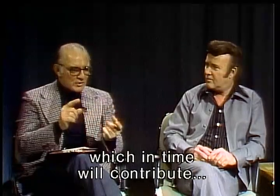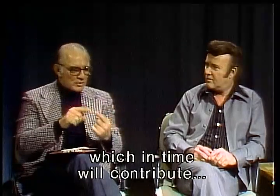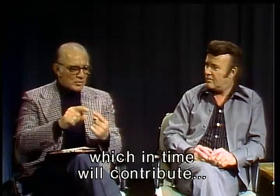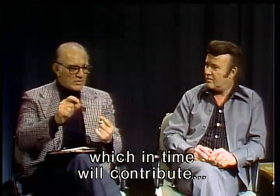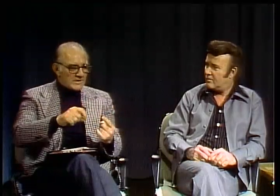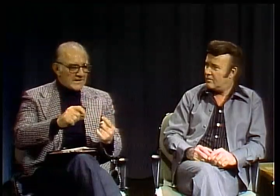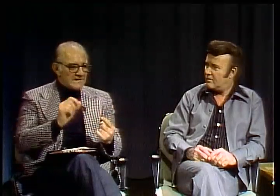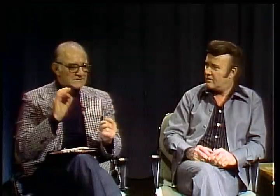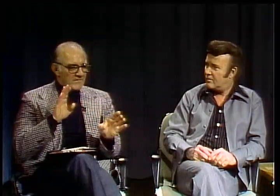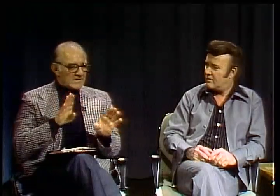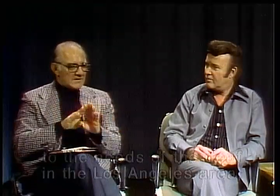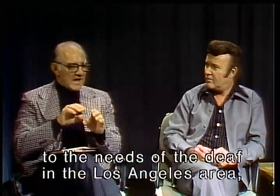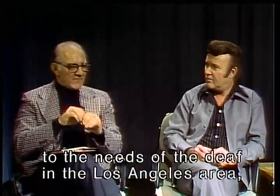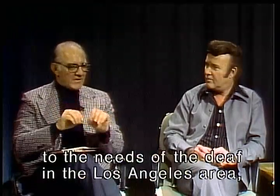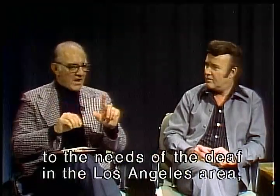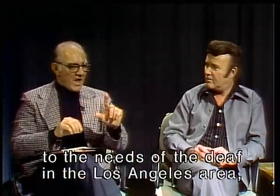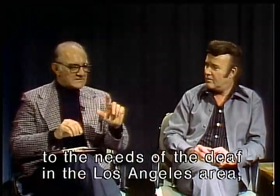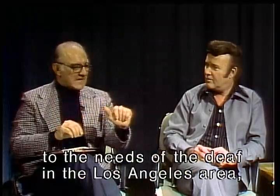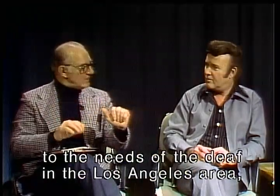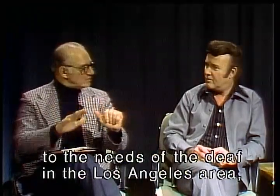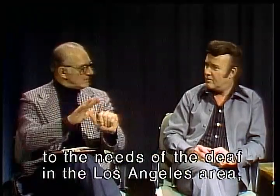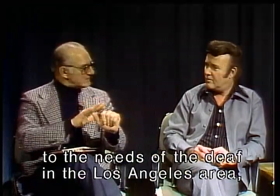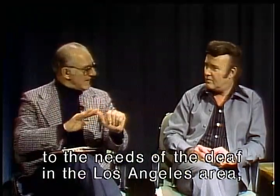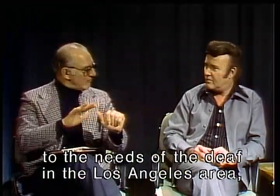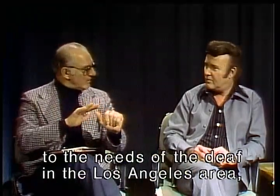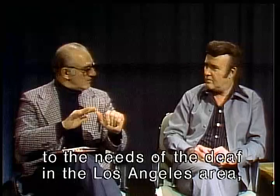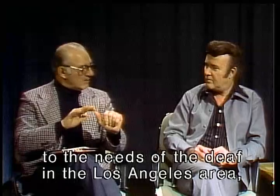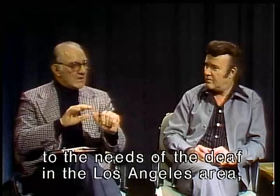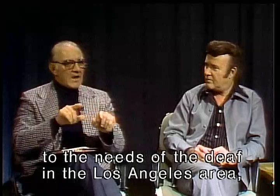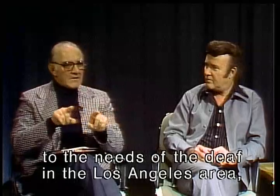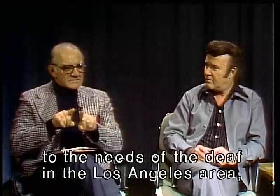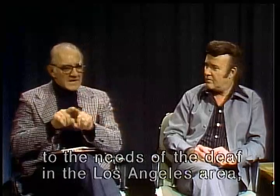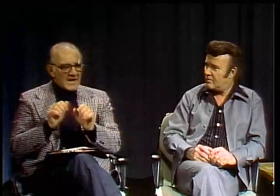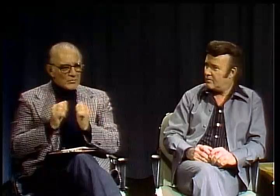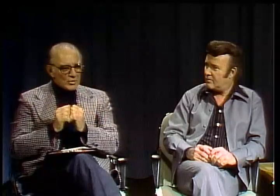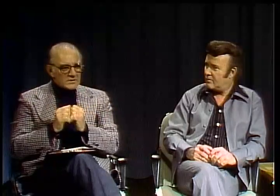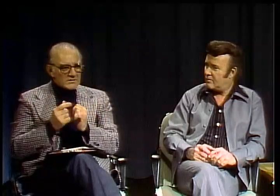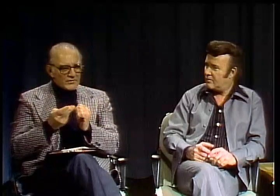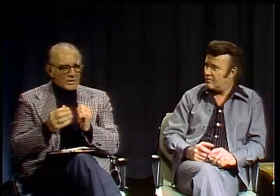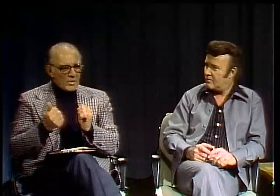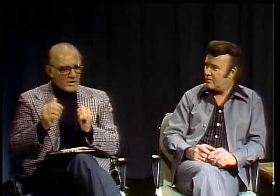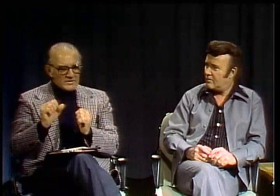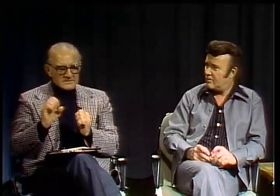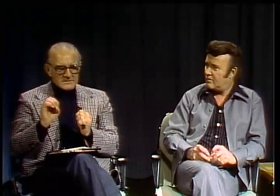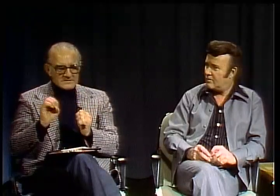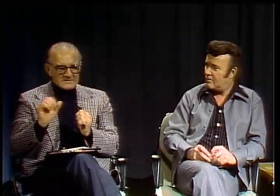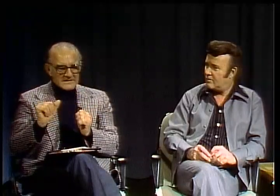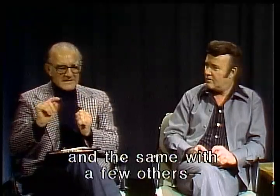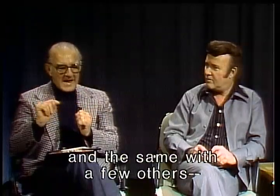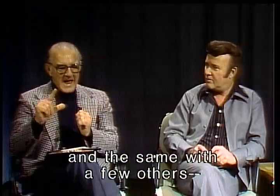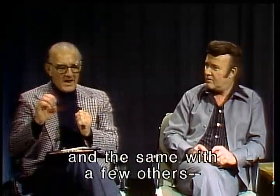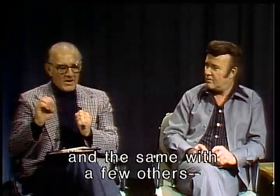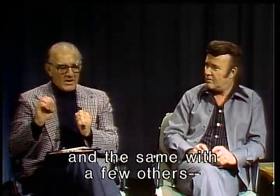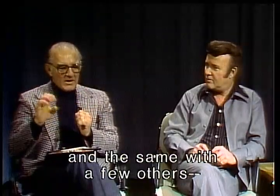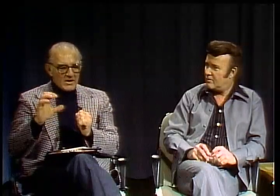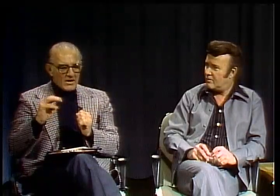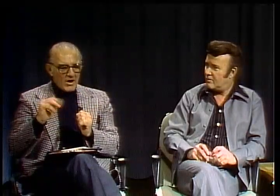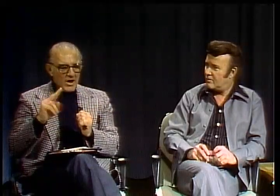to the needs of the deaf in Los Angeles area. And the same with a few others, Seattle